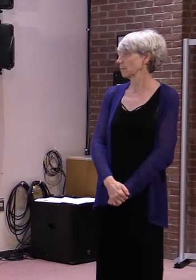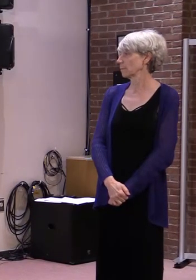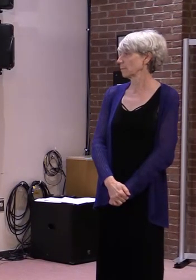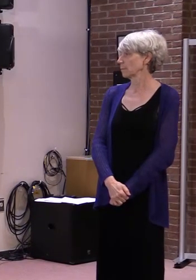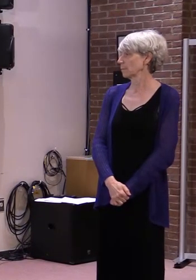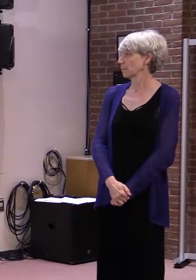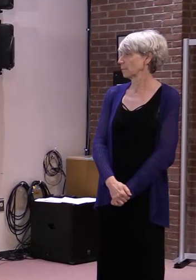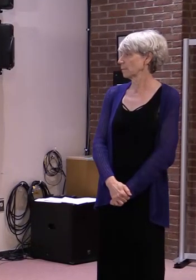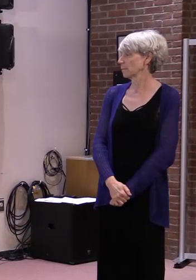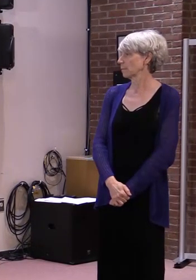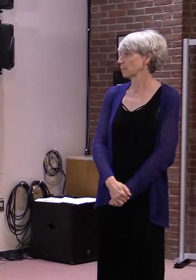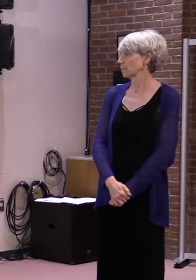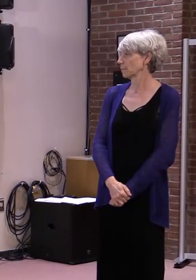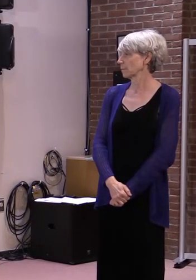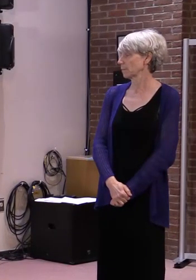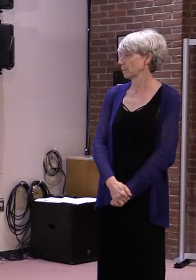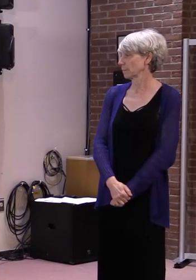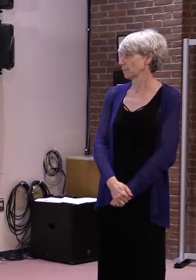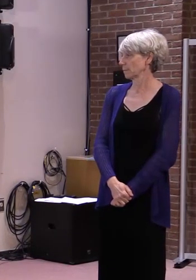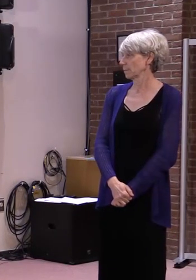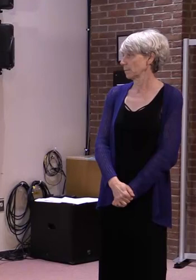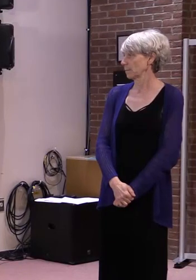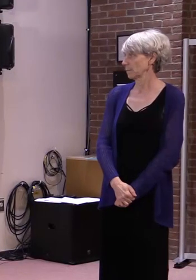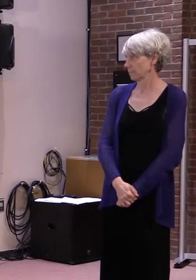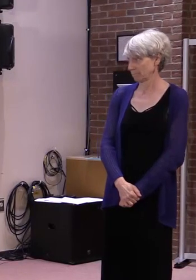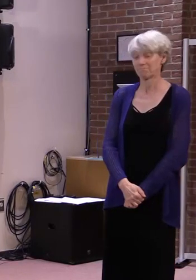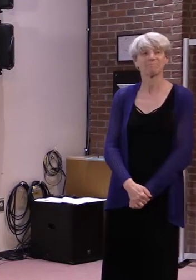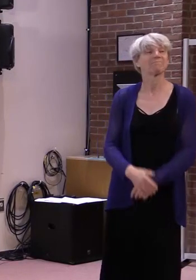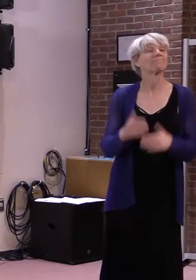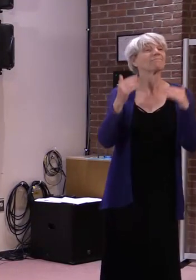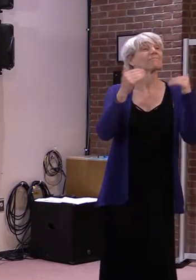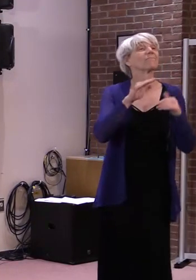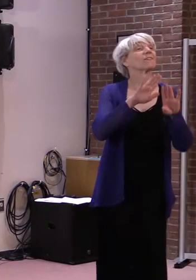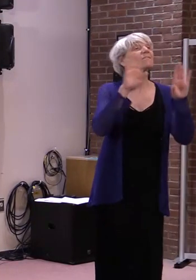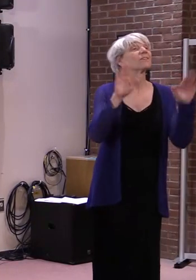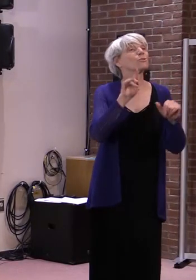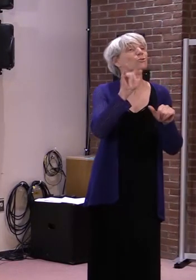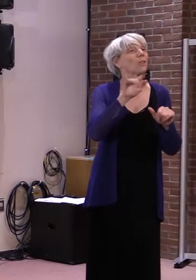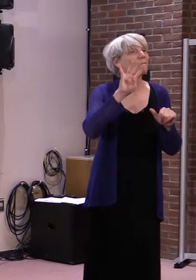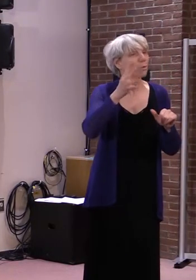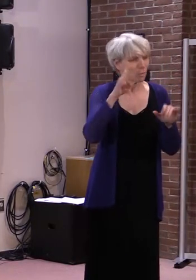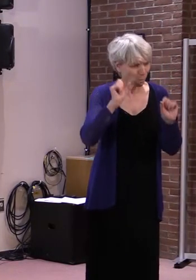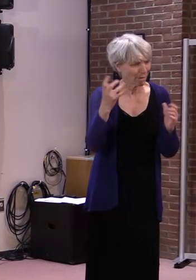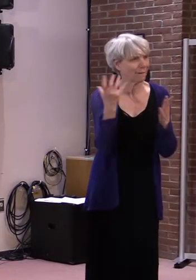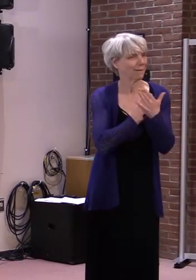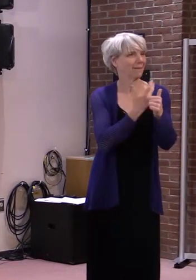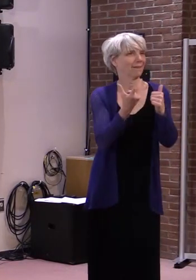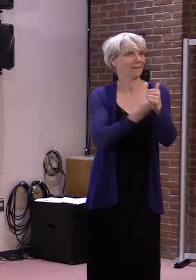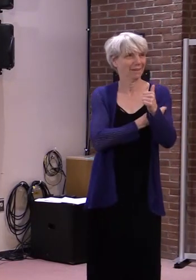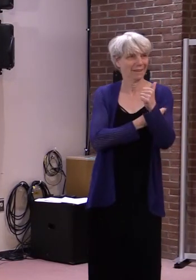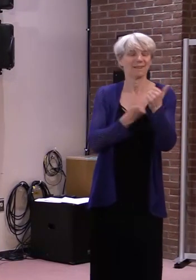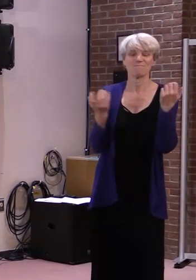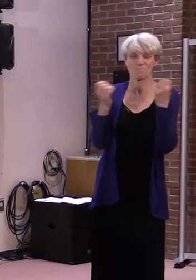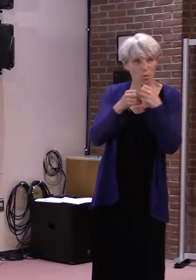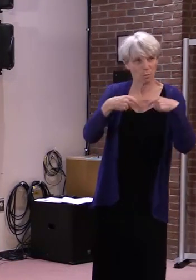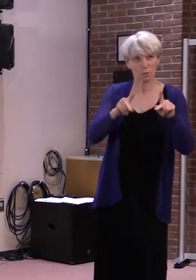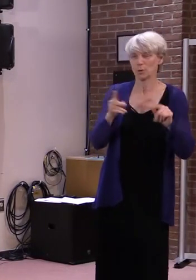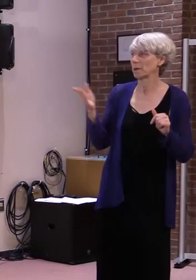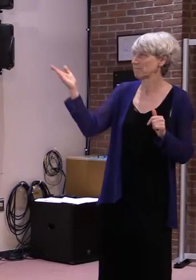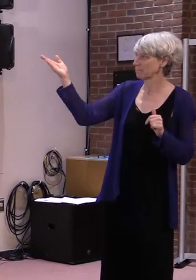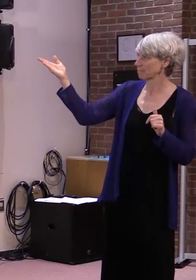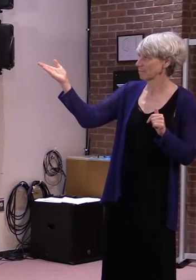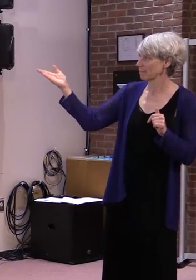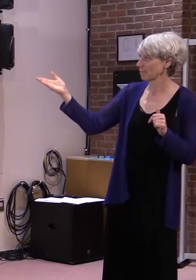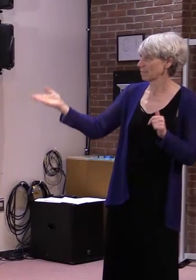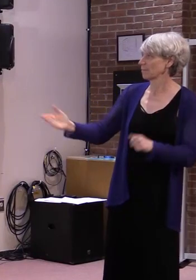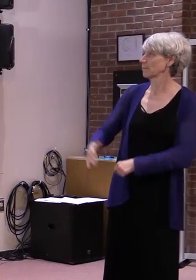Williamstown Flea Market. On Sunday, July 4th, Waterbury Ambulance, 1311 Barry Montpelier